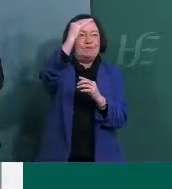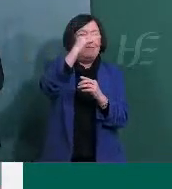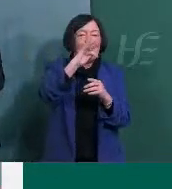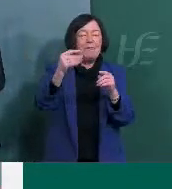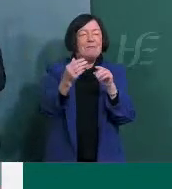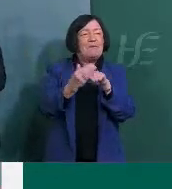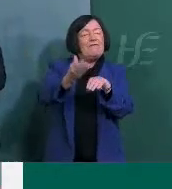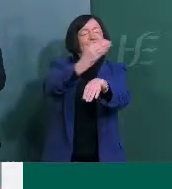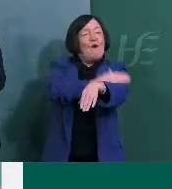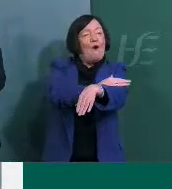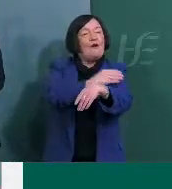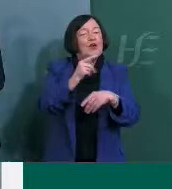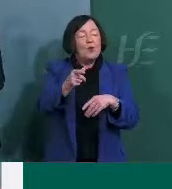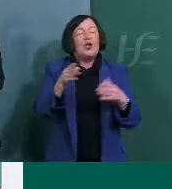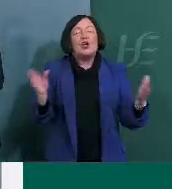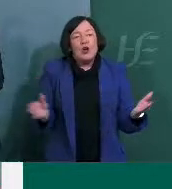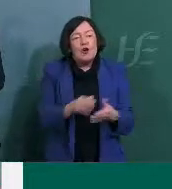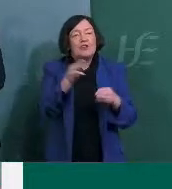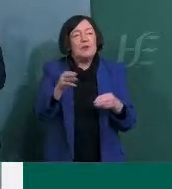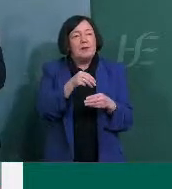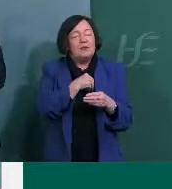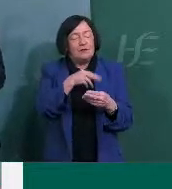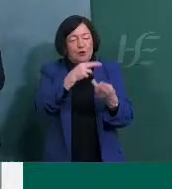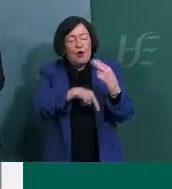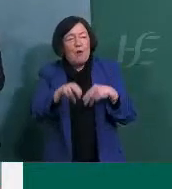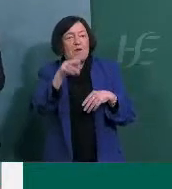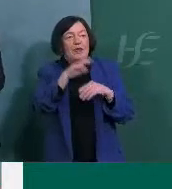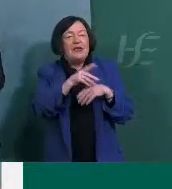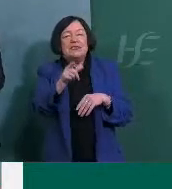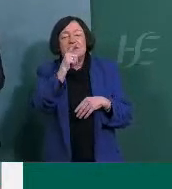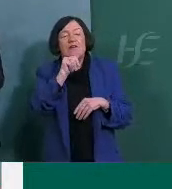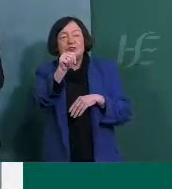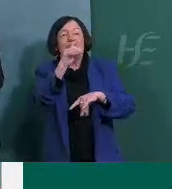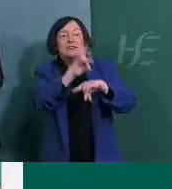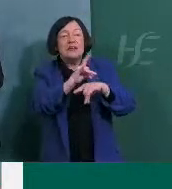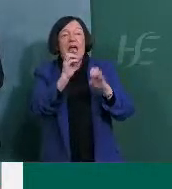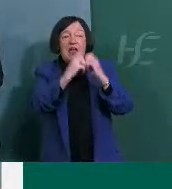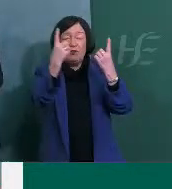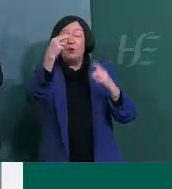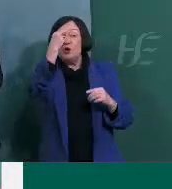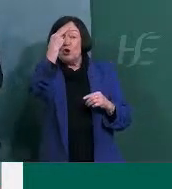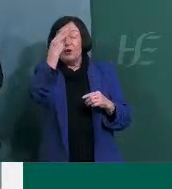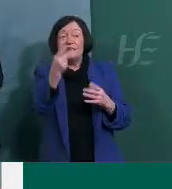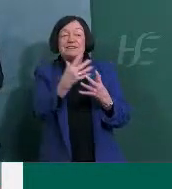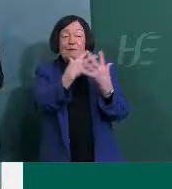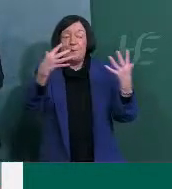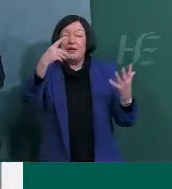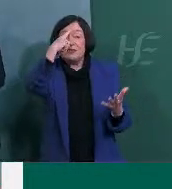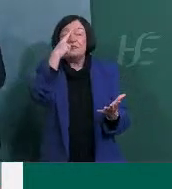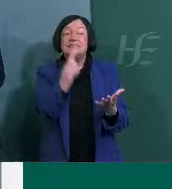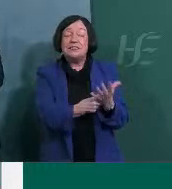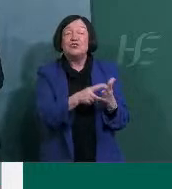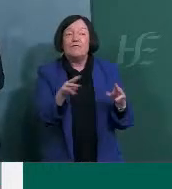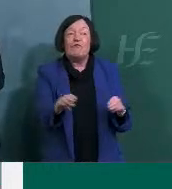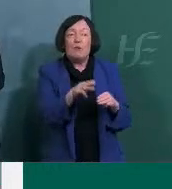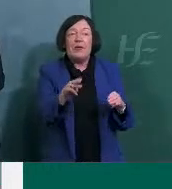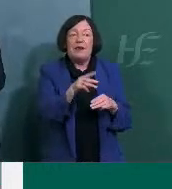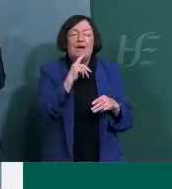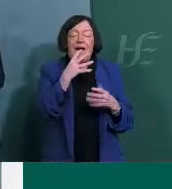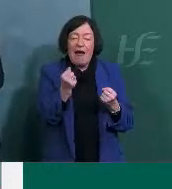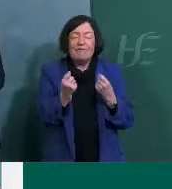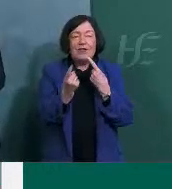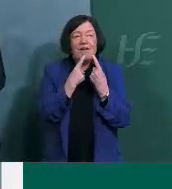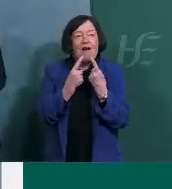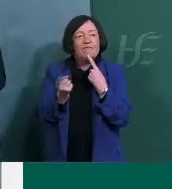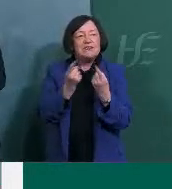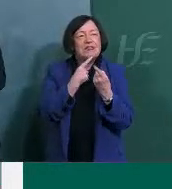really important. And again, we would encourage people to come forward, talk to their clinician. Everyone understands that it's a big decision for people, but have that